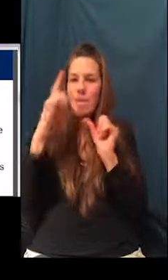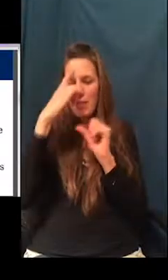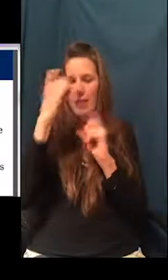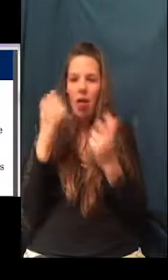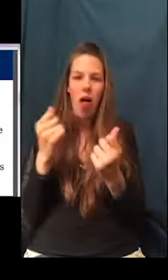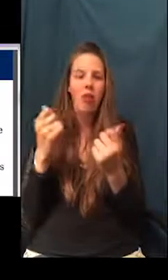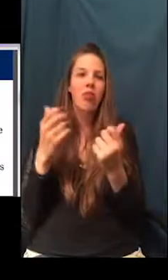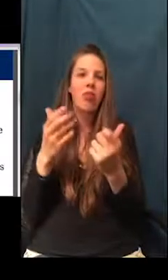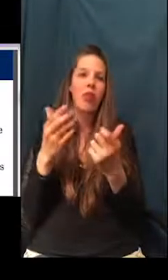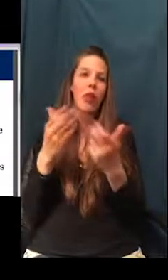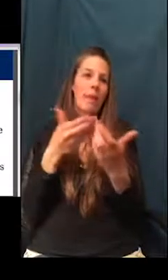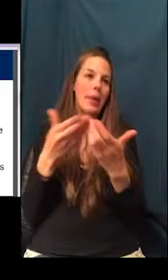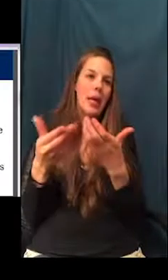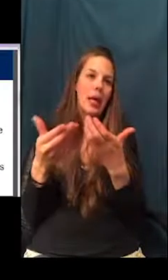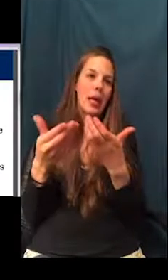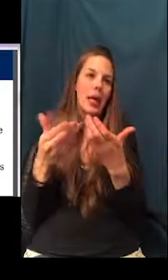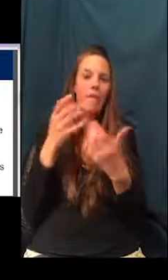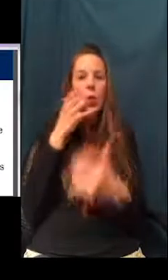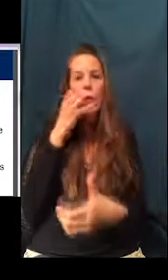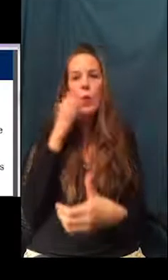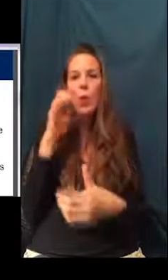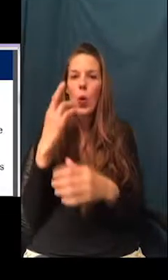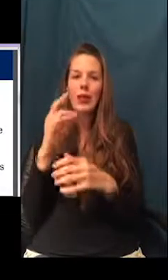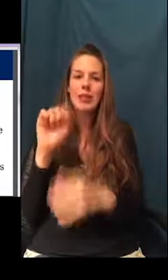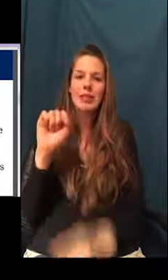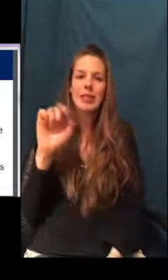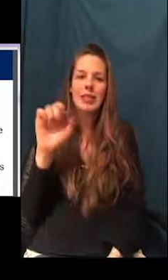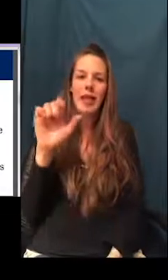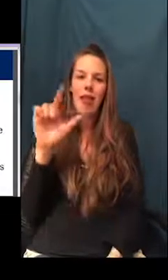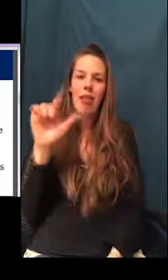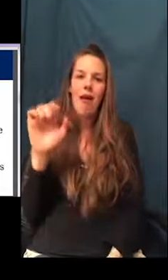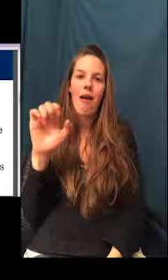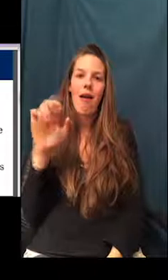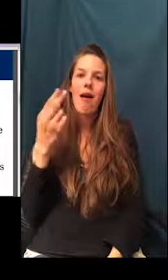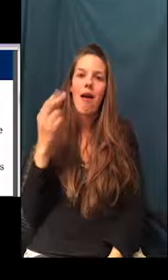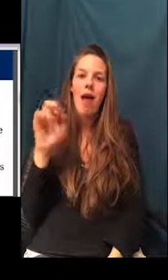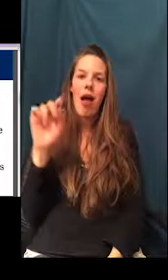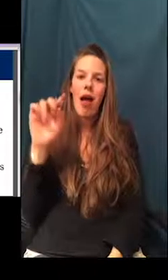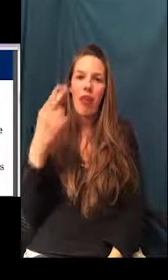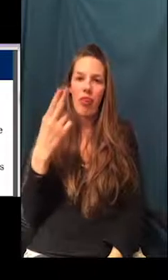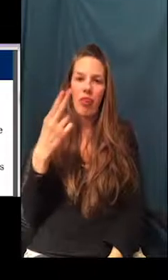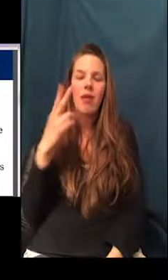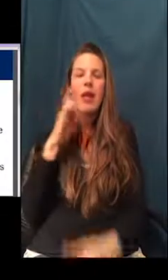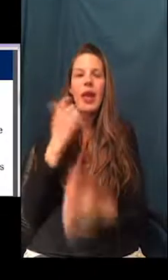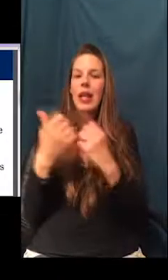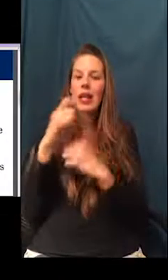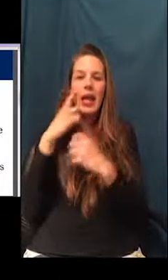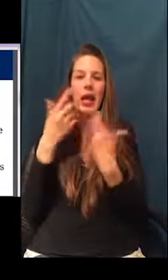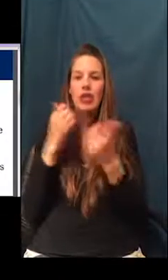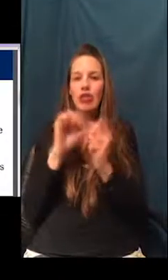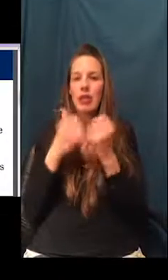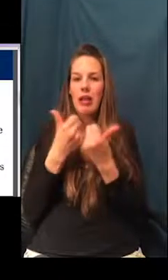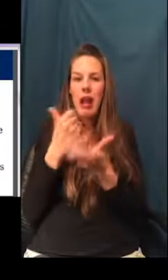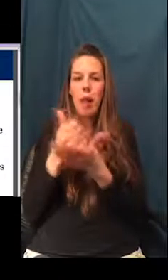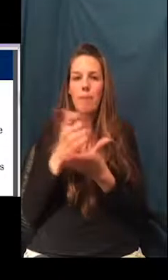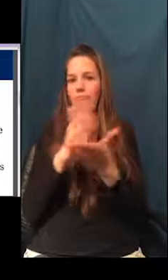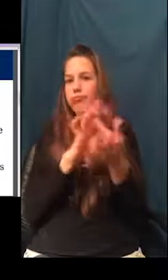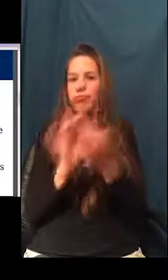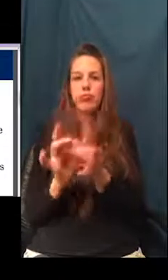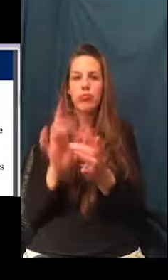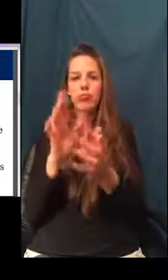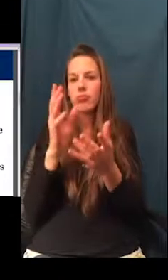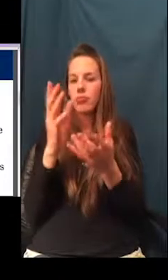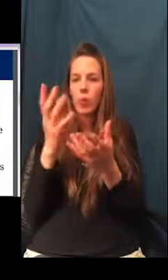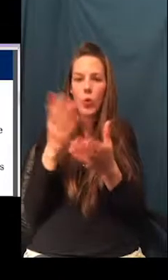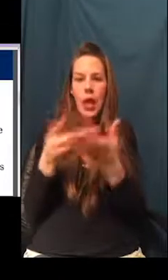be, by phone or by telehealth. And so any of our agencies can help get people hooked up with where they need to